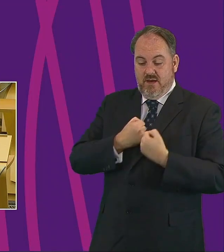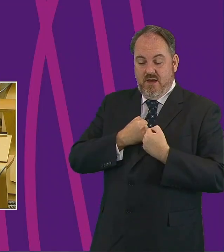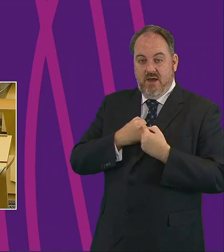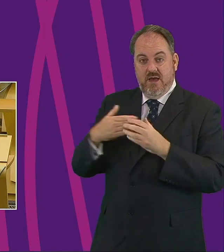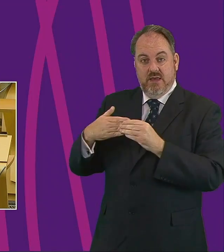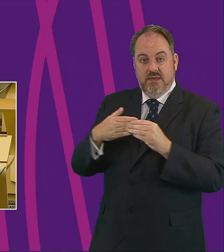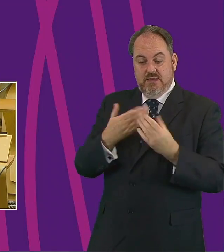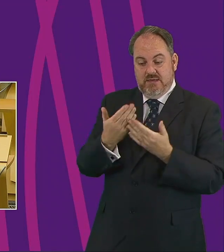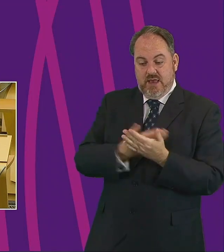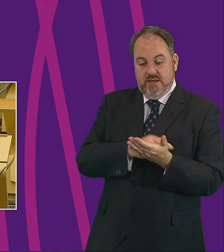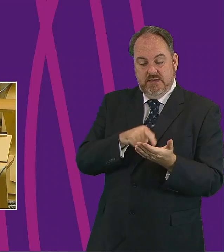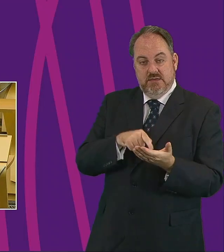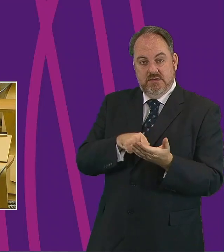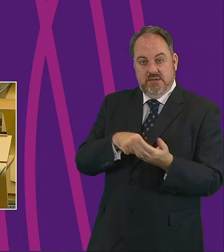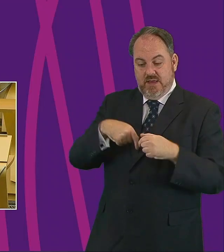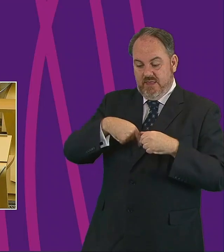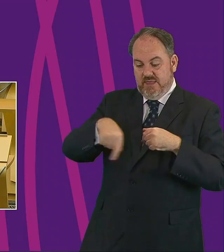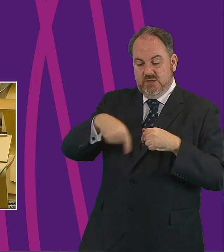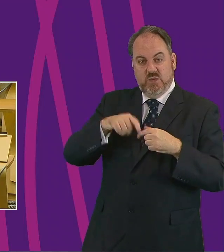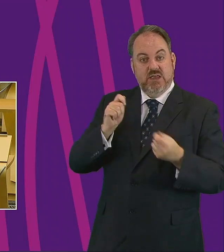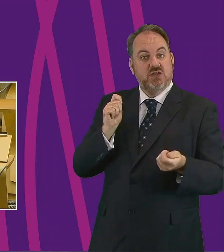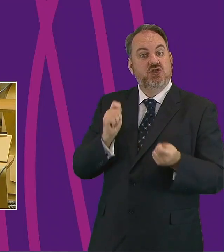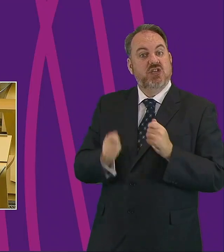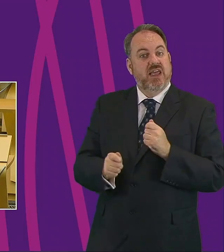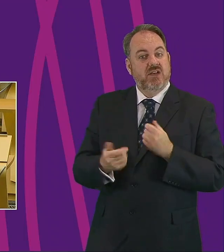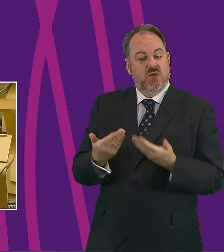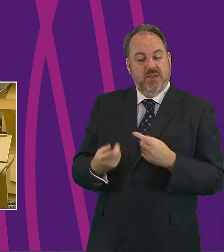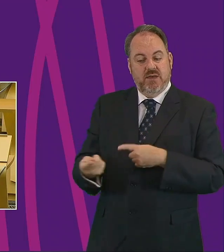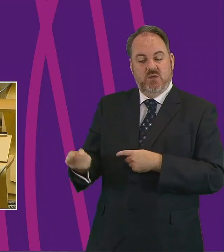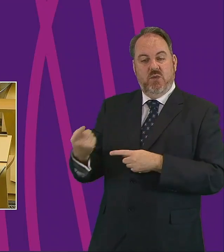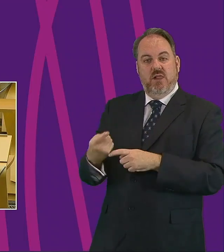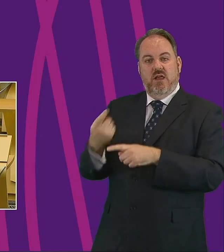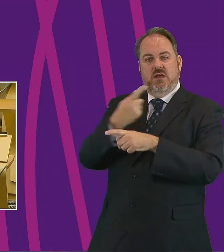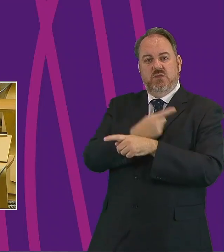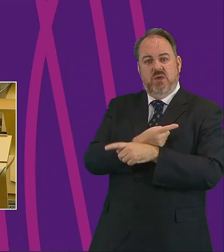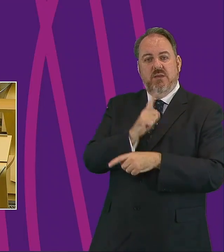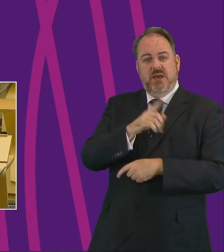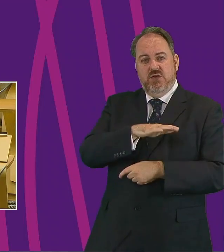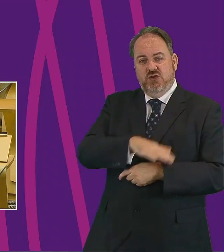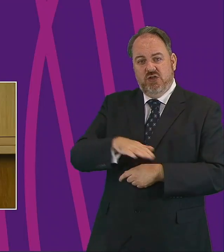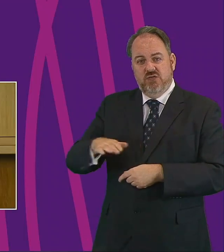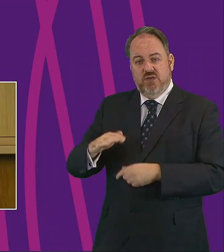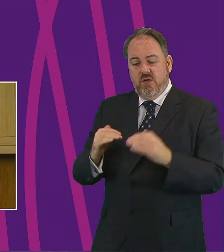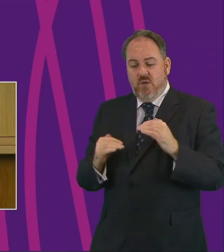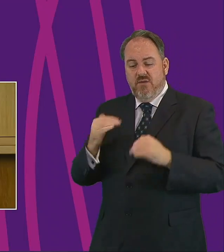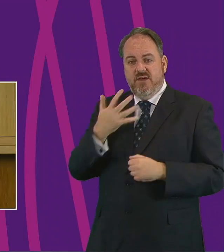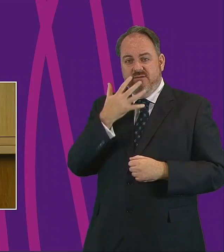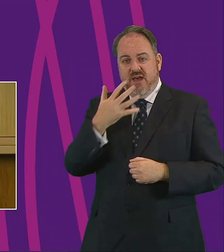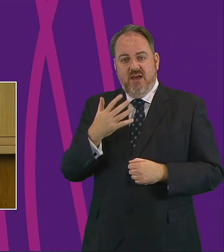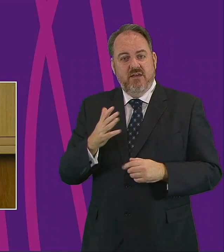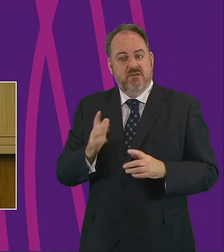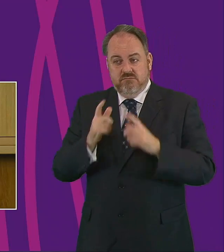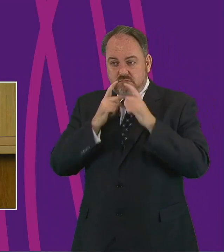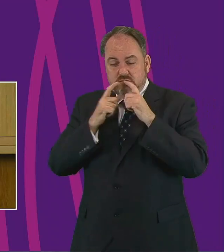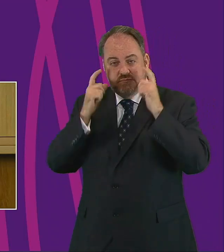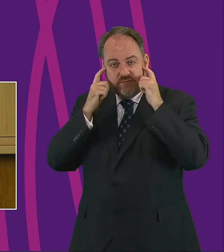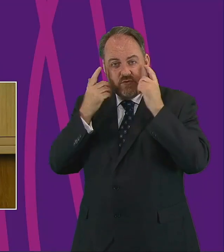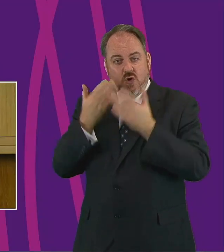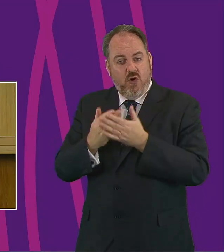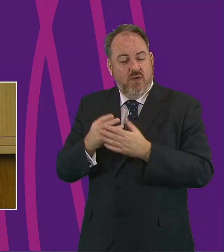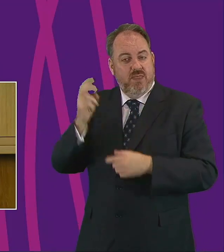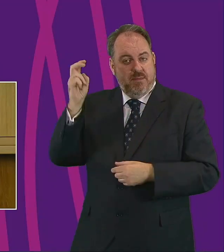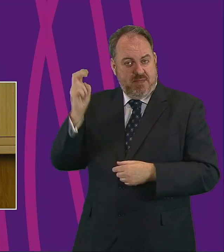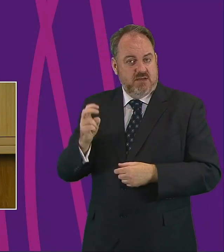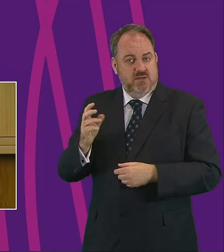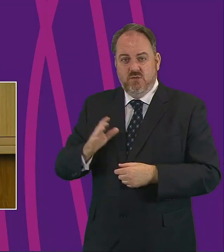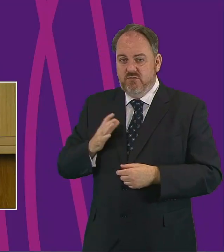this week rightly for school transport and for schools, children over 5 already require to use face coverings on public transport